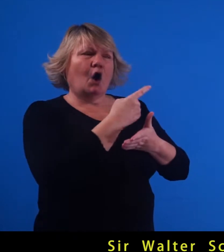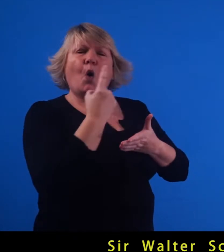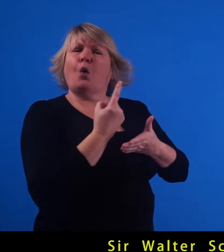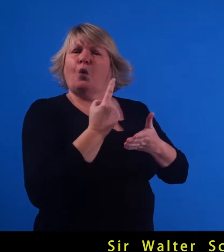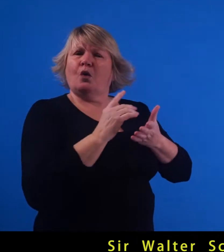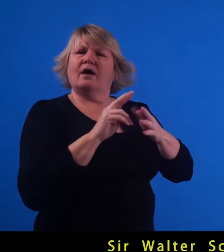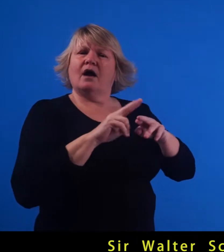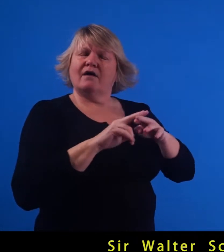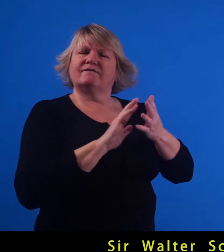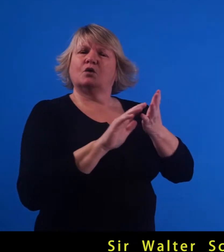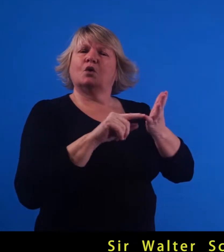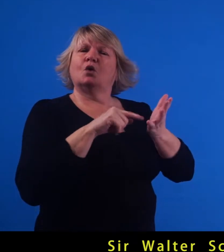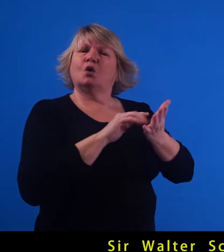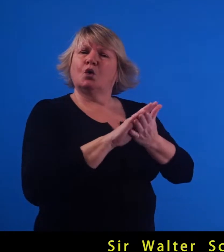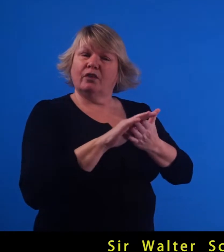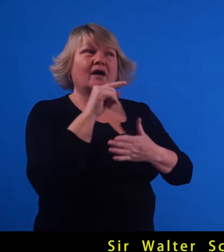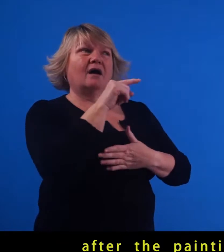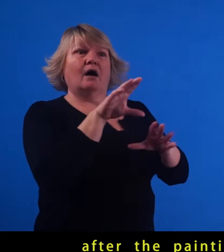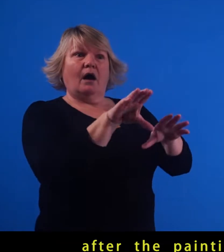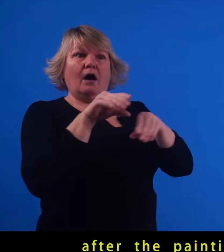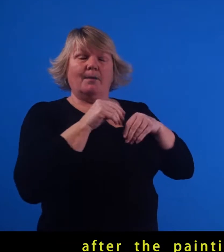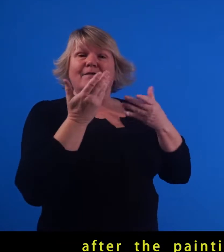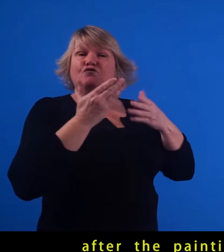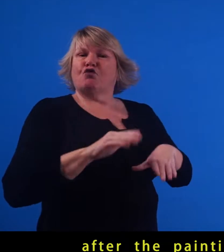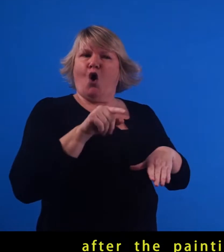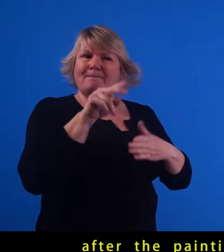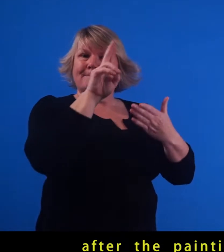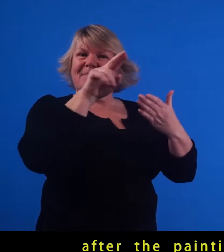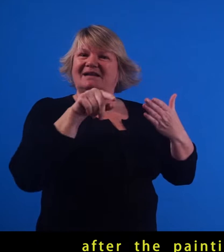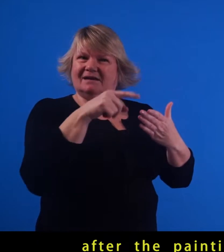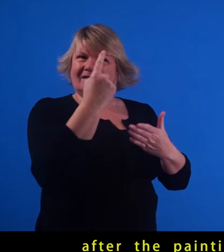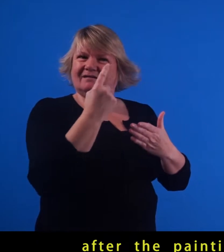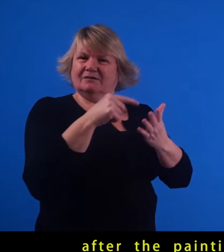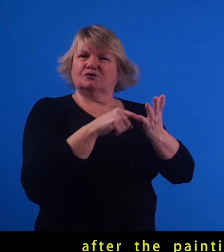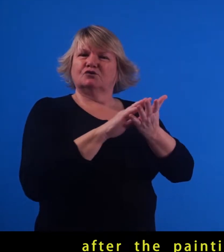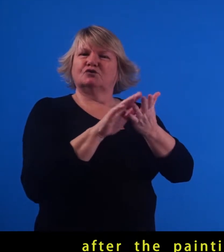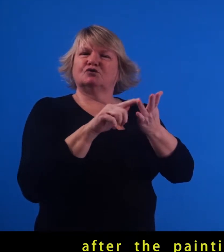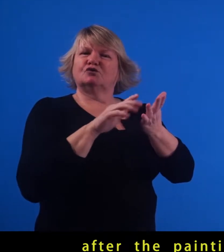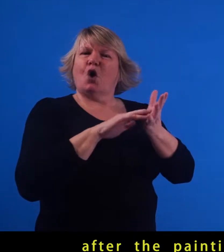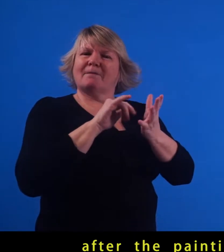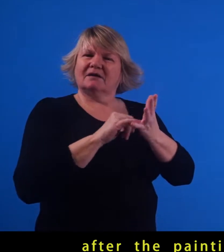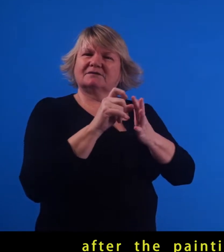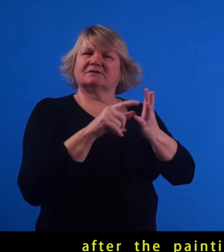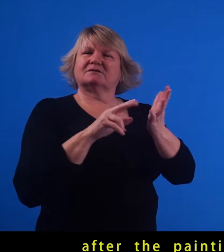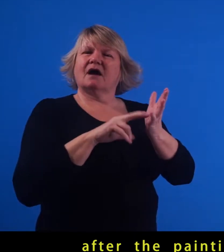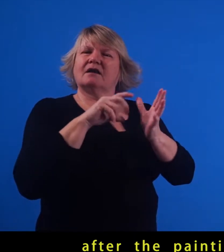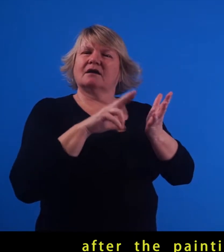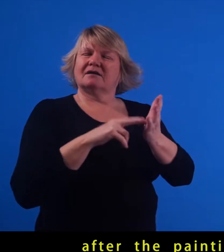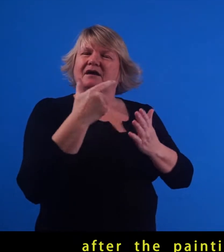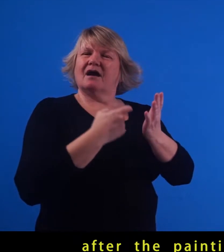Engraved by F. Huth, after the painting by Thomas Duncan, RSA,